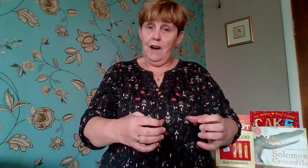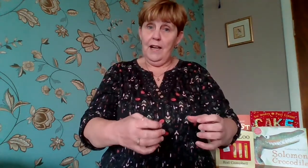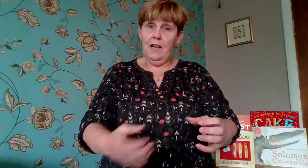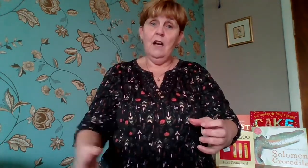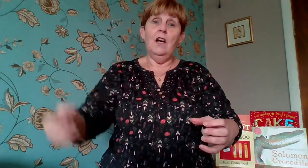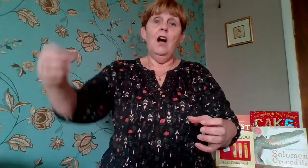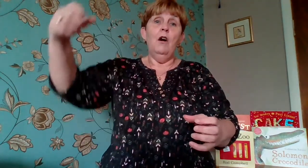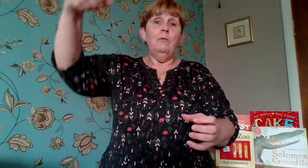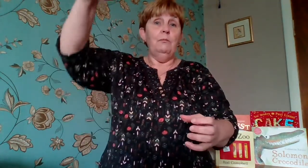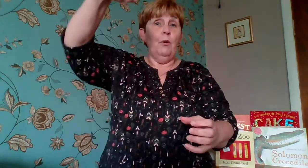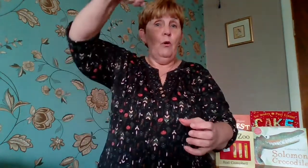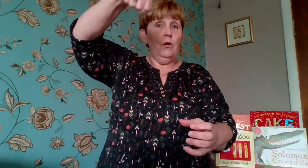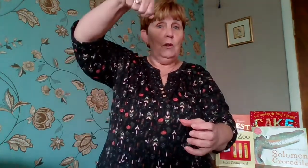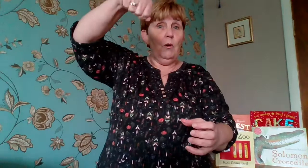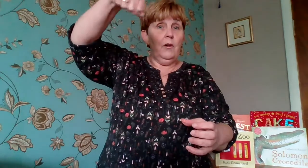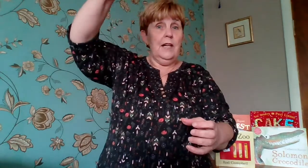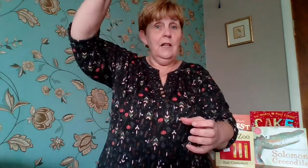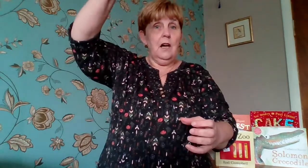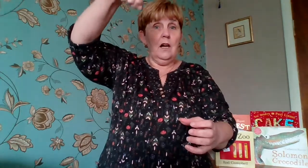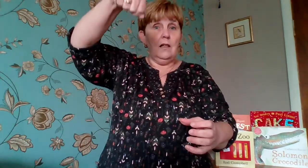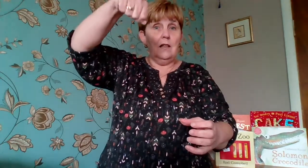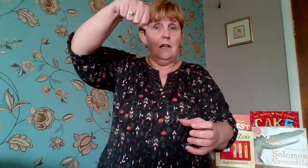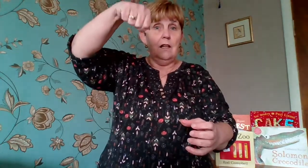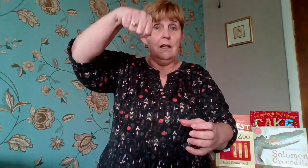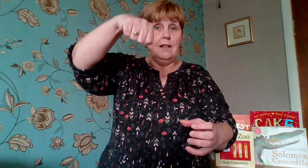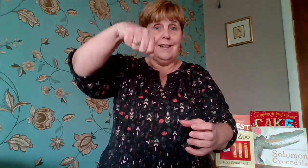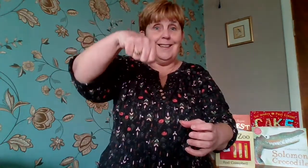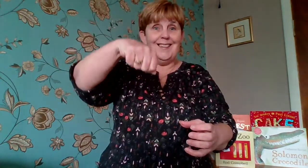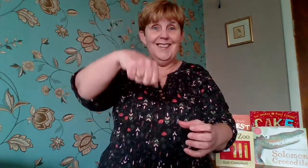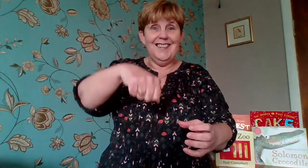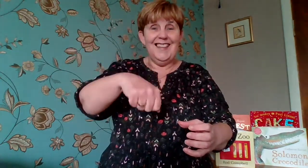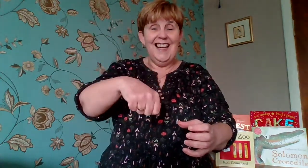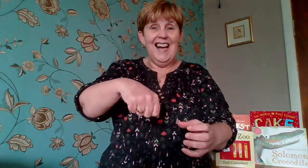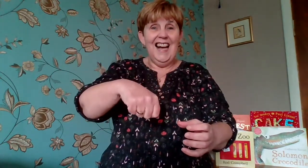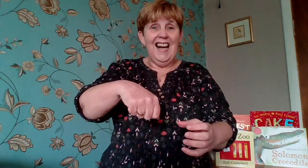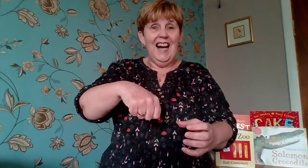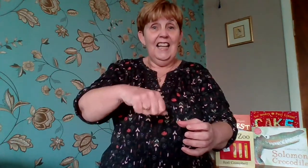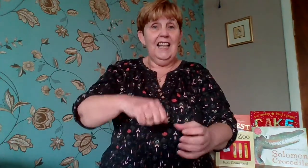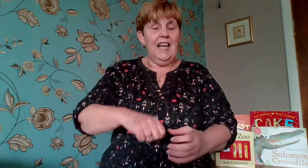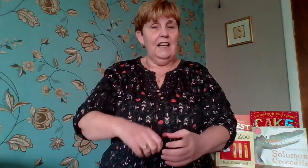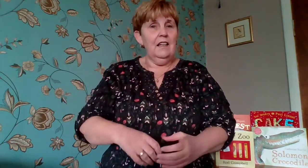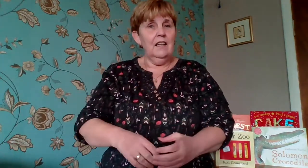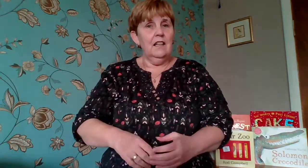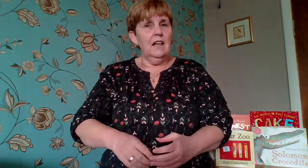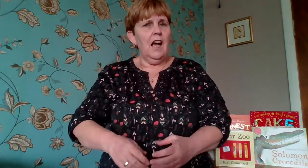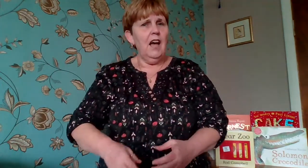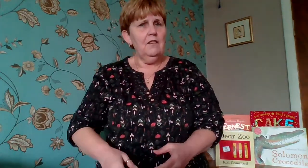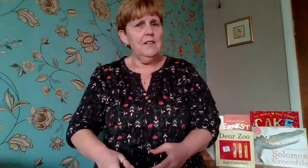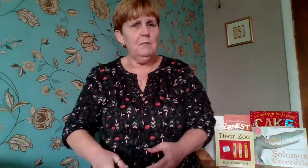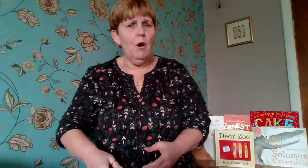fire, poured the water in, glug, glug, glug, glug, glug, glug, glug, glug, and then out of his